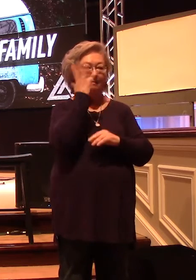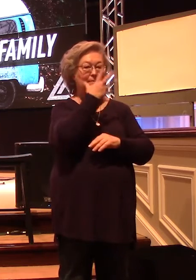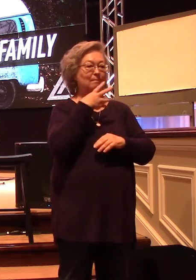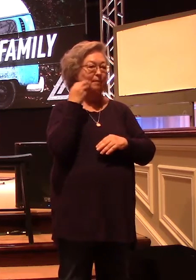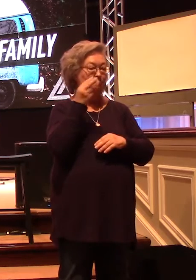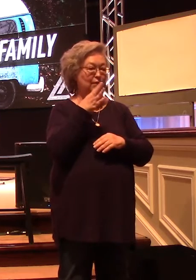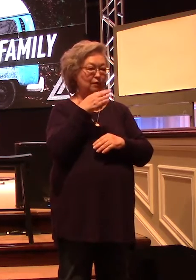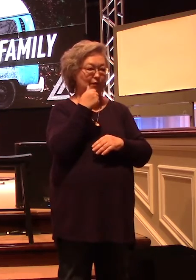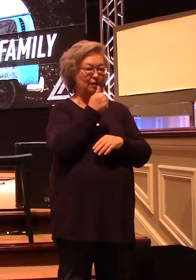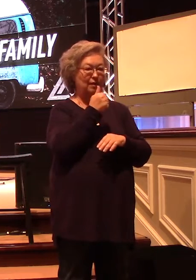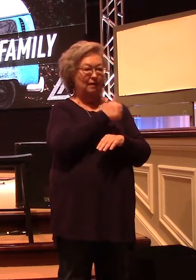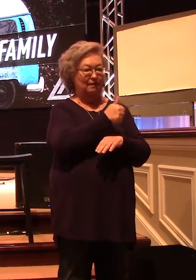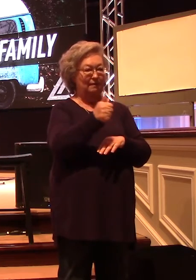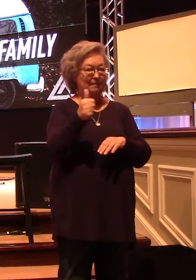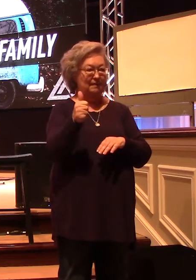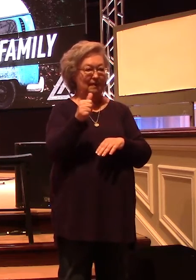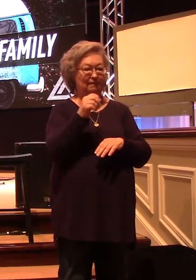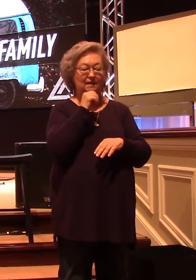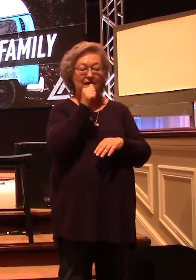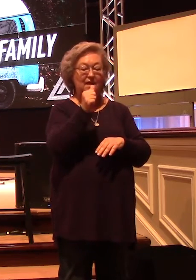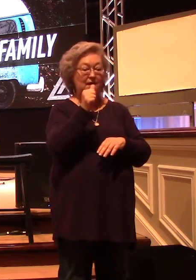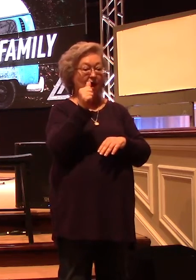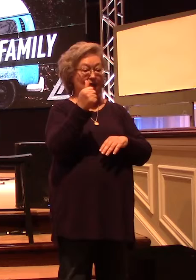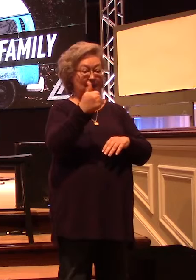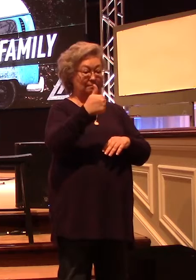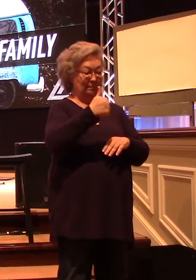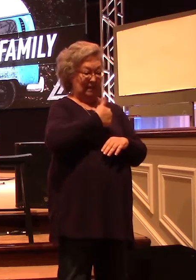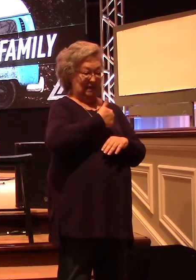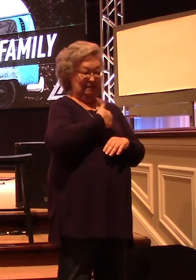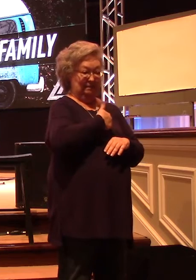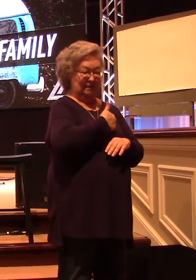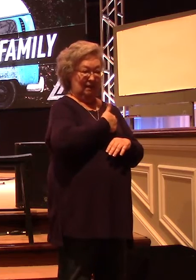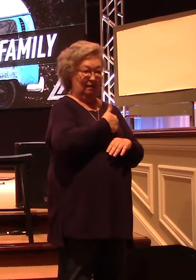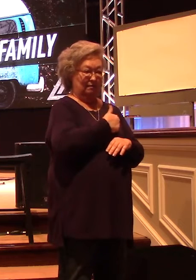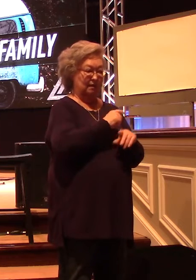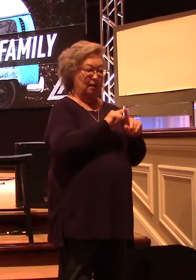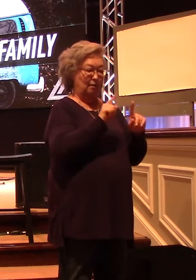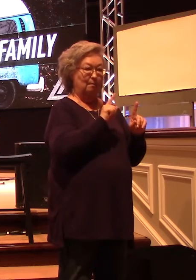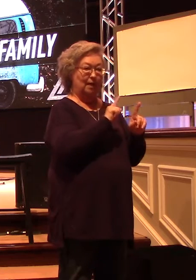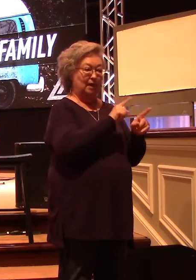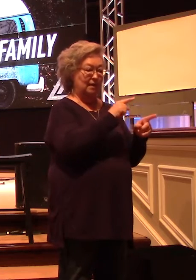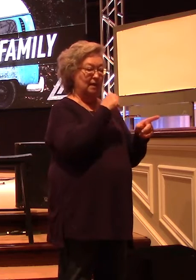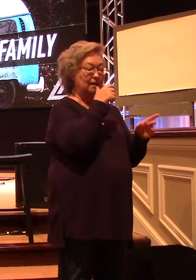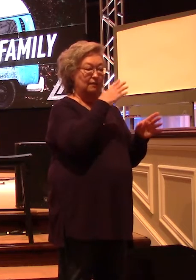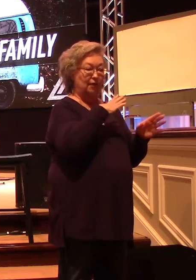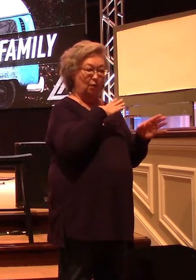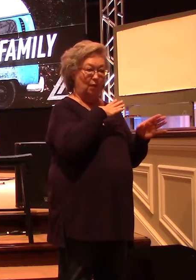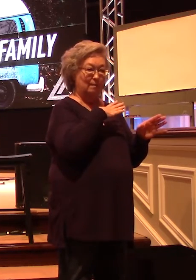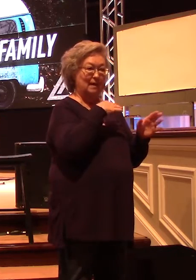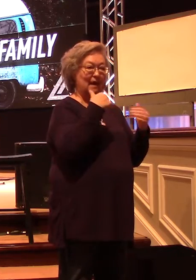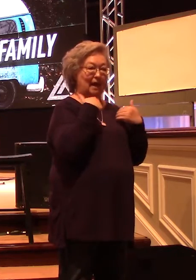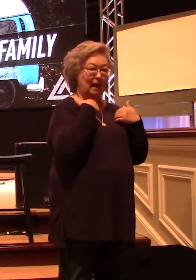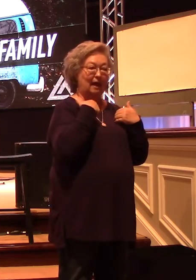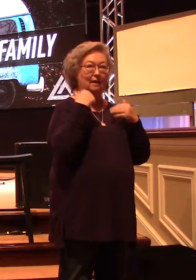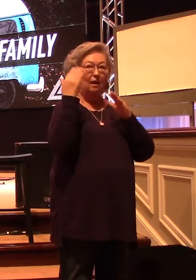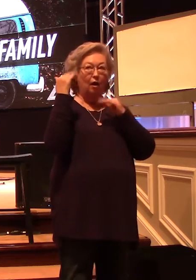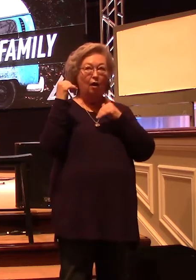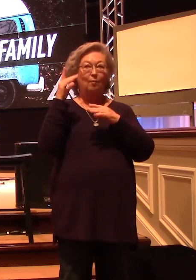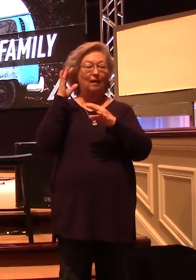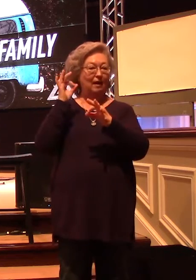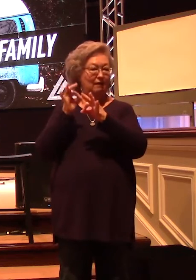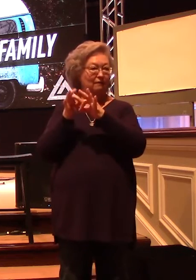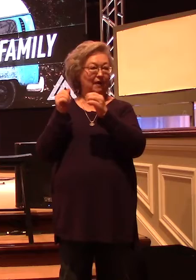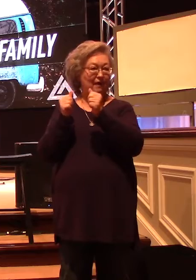in themselves or what they could do. Their hope was they put their faith and trust in God.